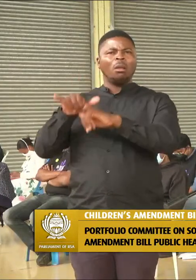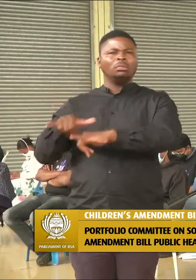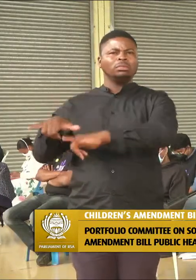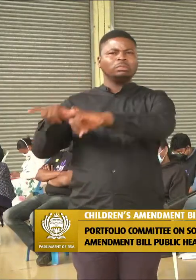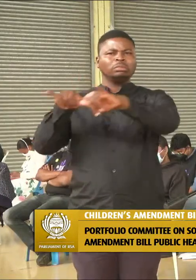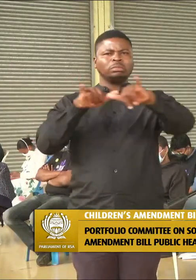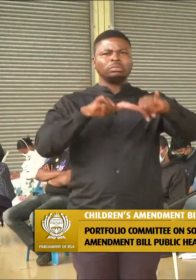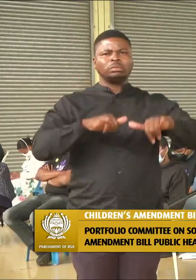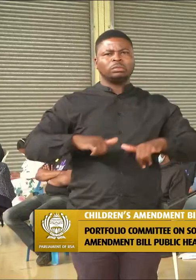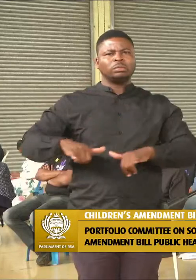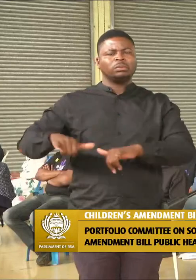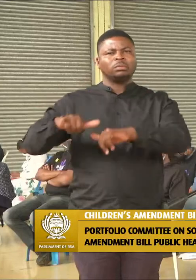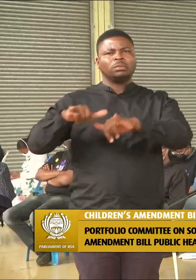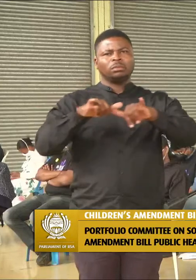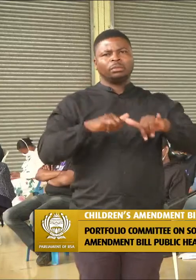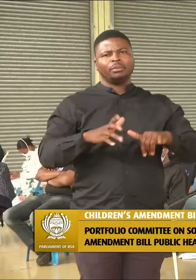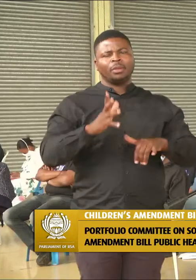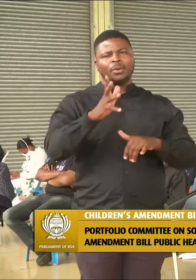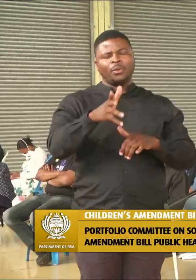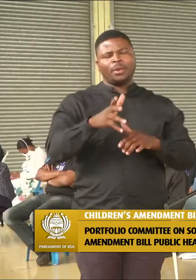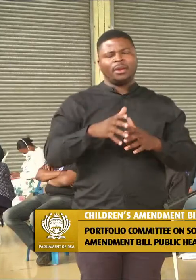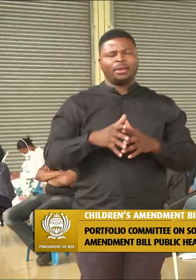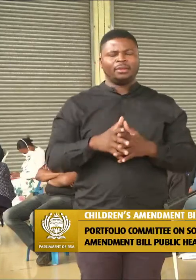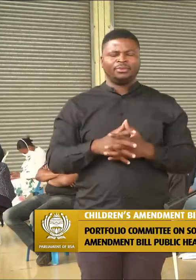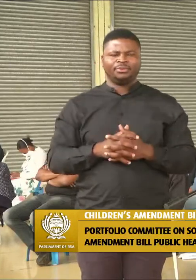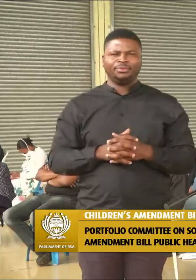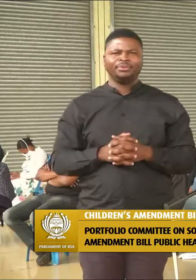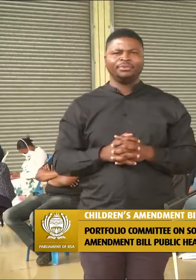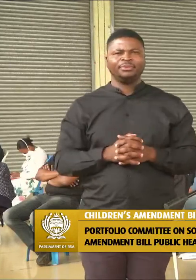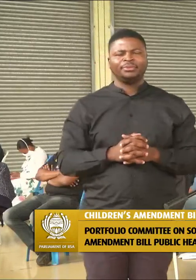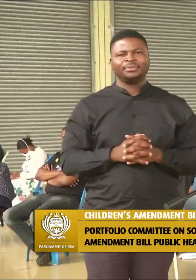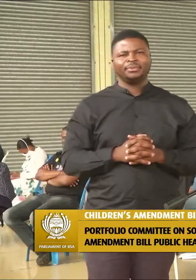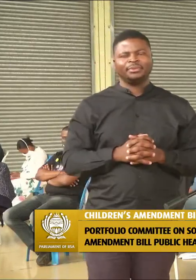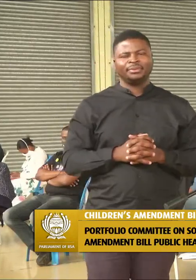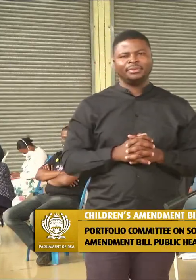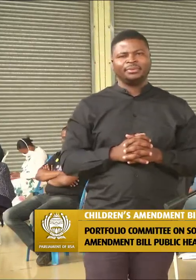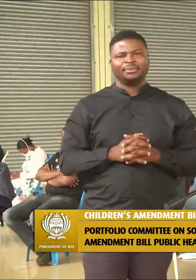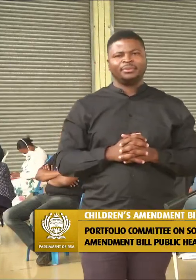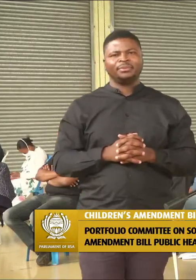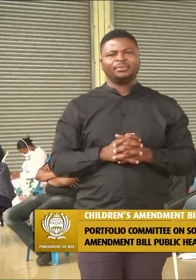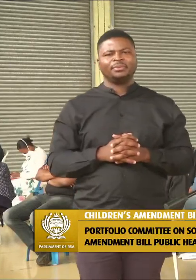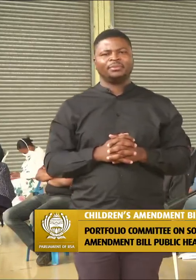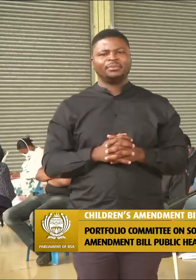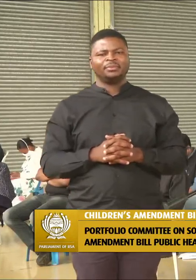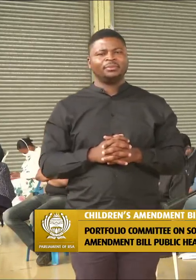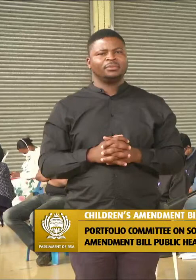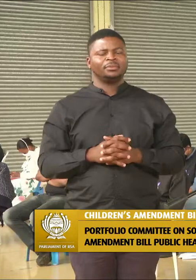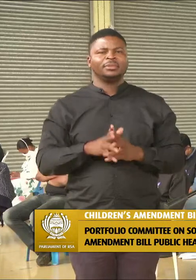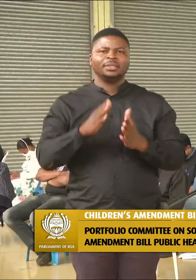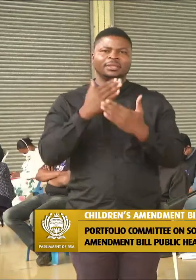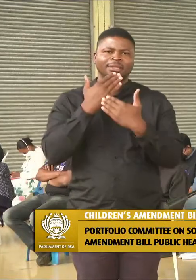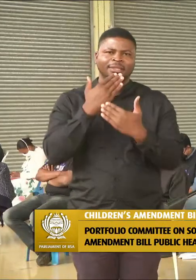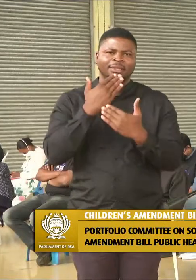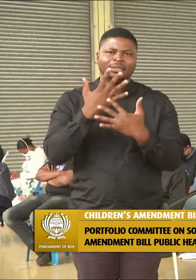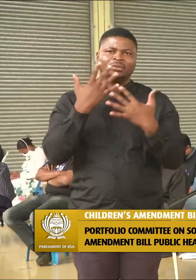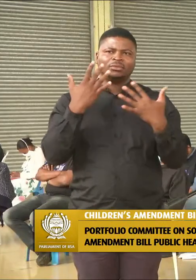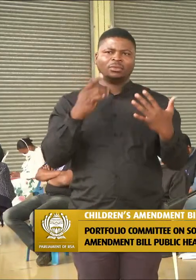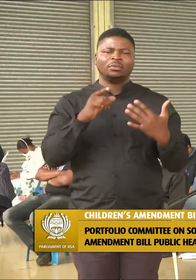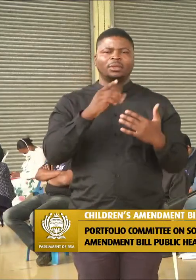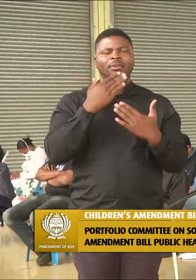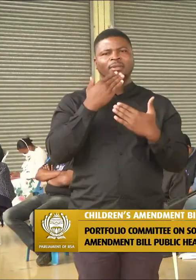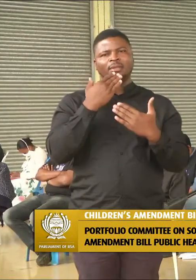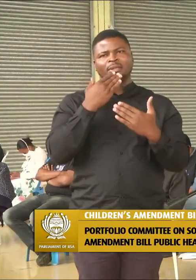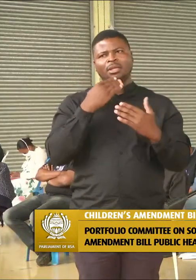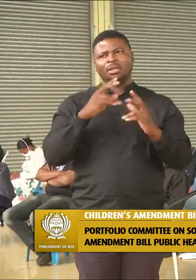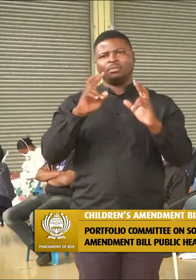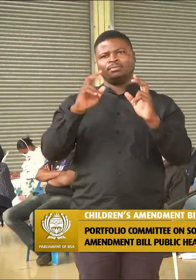also applies to the program that will be used. It will be similar. Siyabonga kakhulu ngokuthi nisibhekelele kuleyo ndawo.